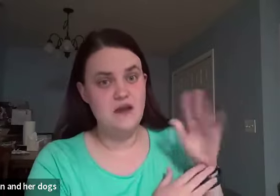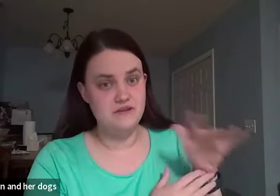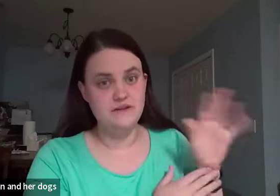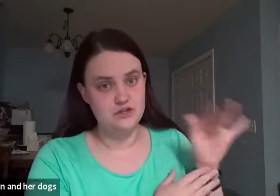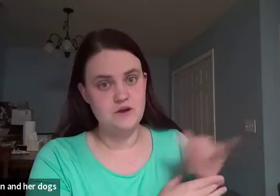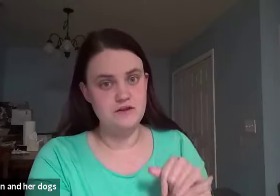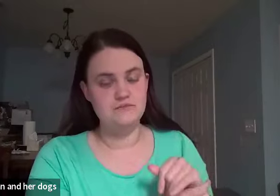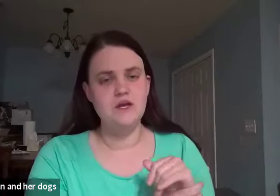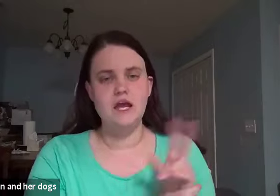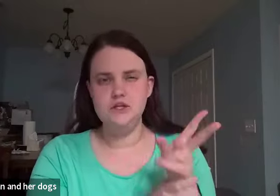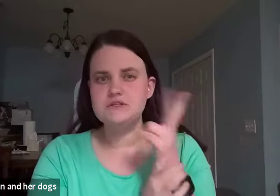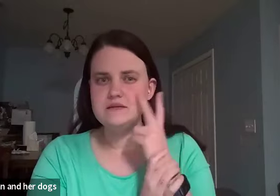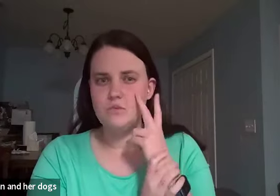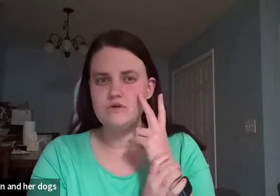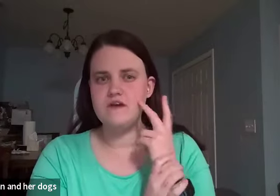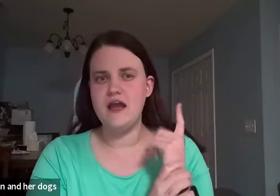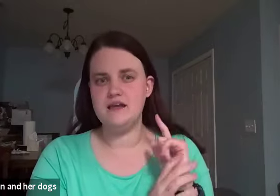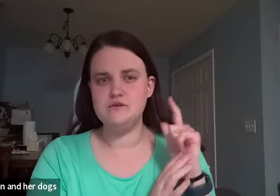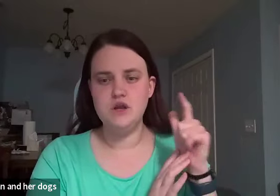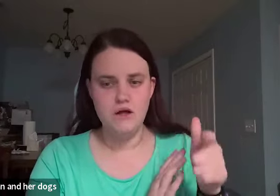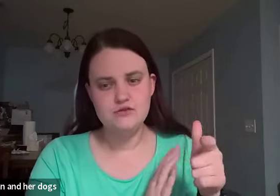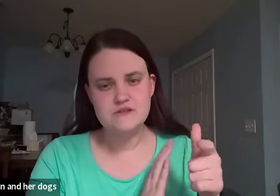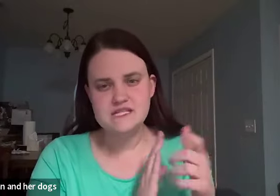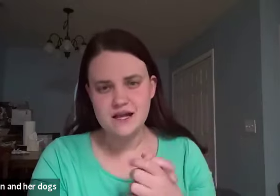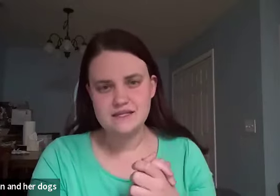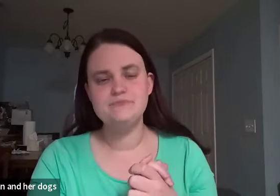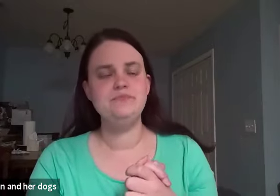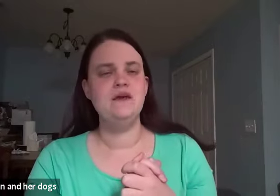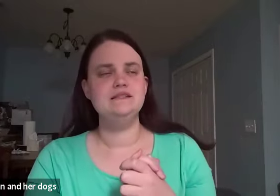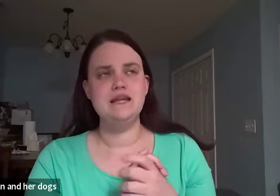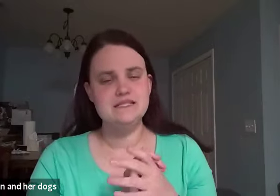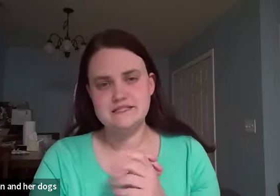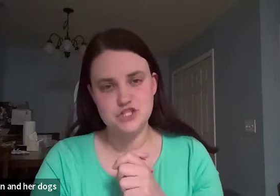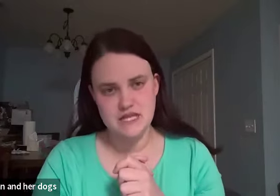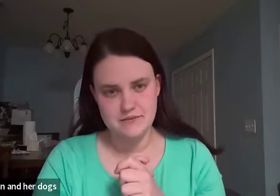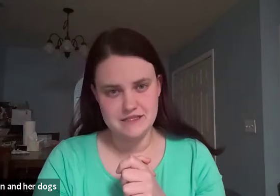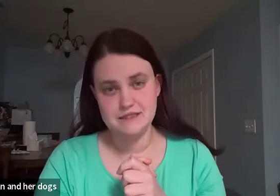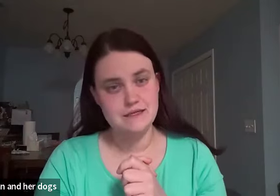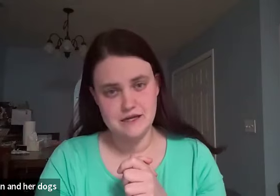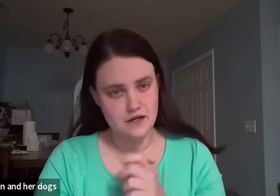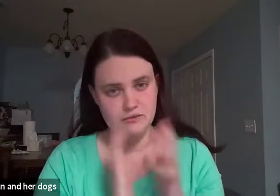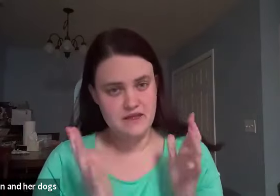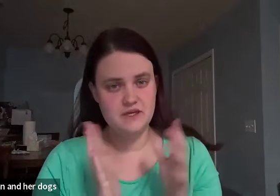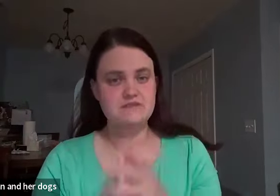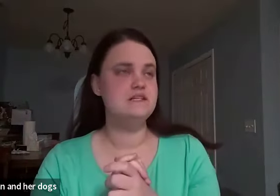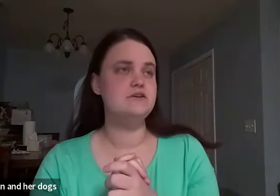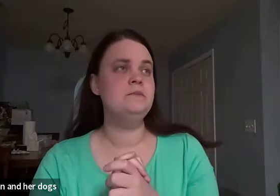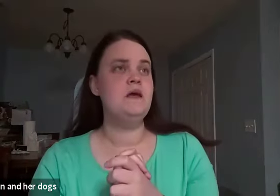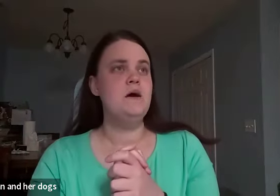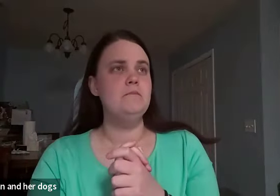up having to finger spell them. And you will see more of that as we go on through this class. Tonight, since it's just ABCs, is not going to be that big of a deal.